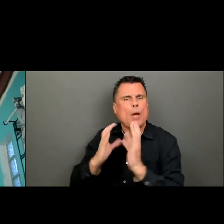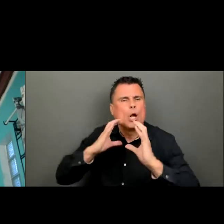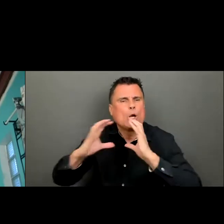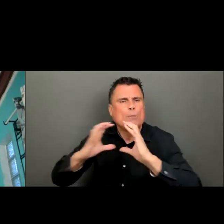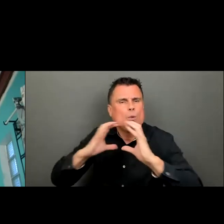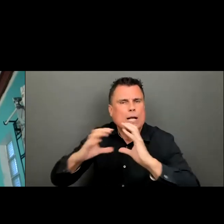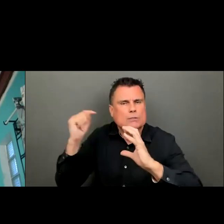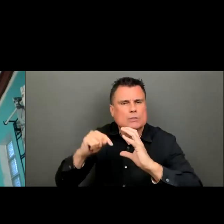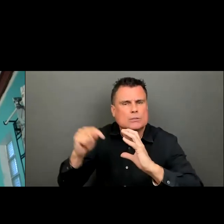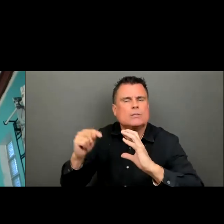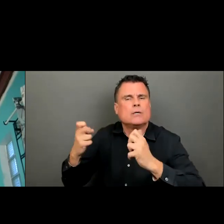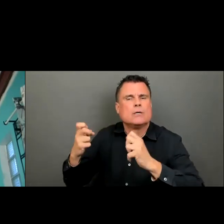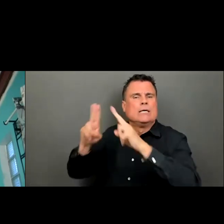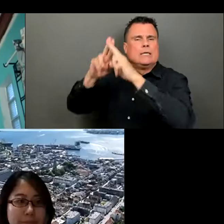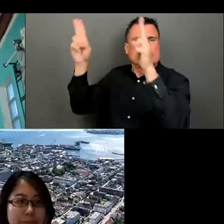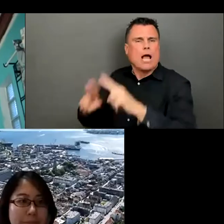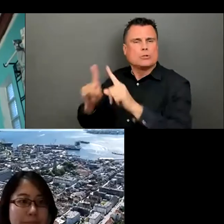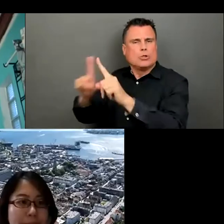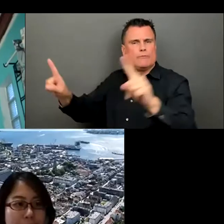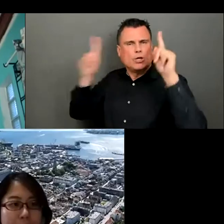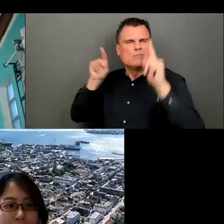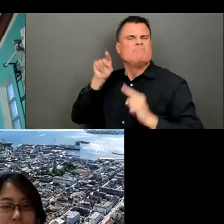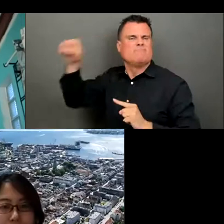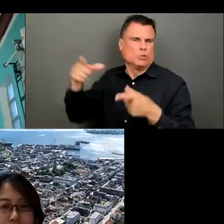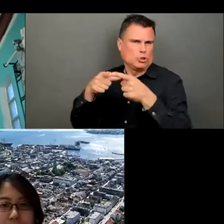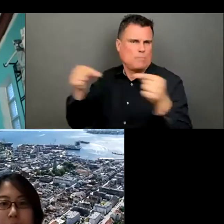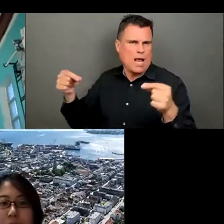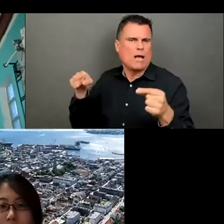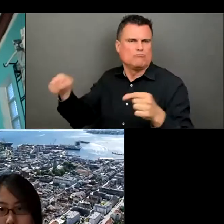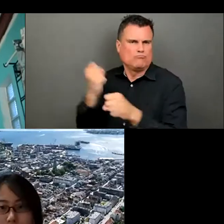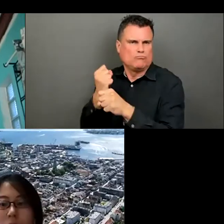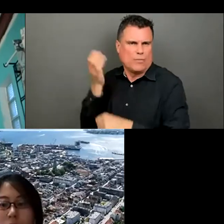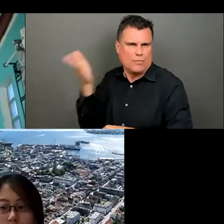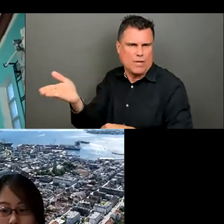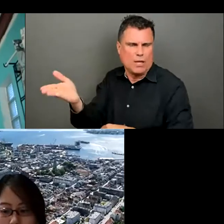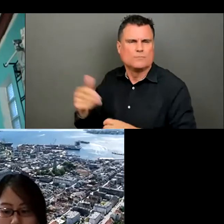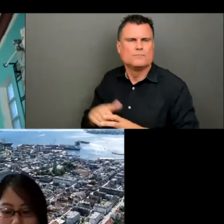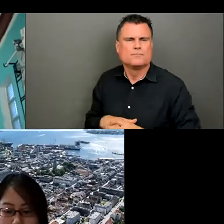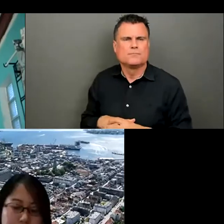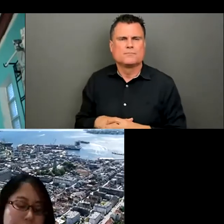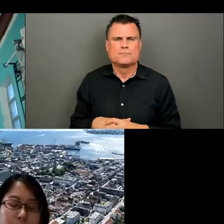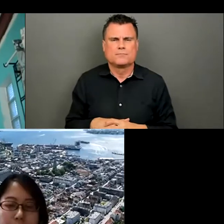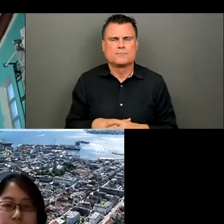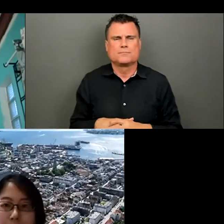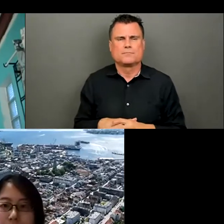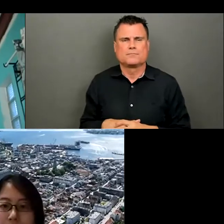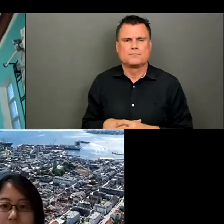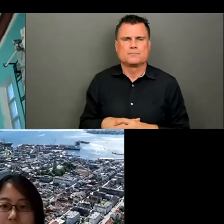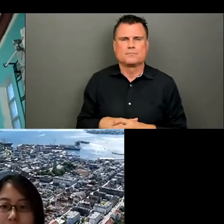of Japan to reflect on question three. And the question is, how can communication,